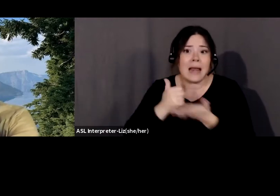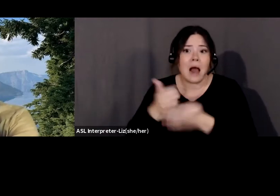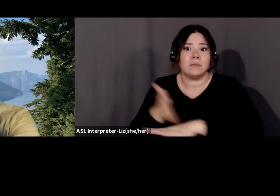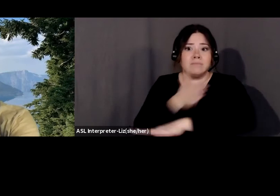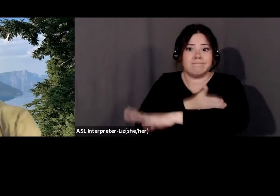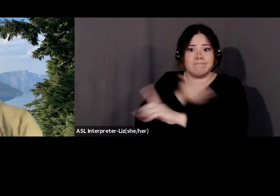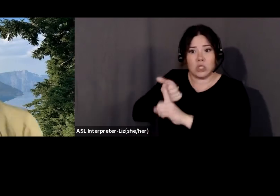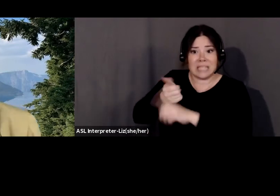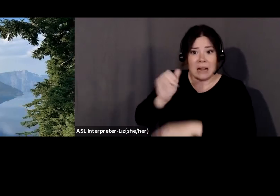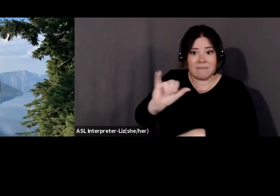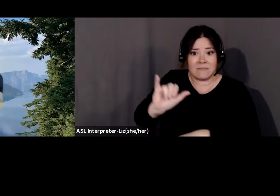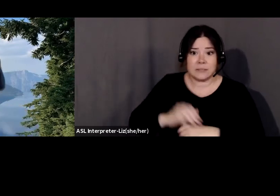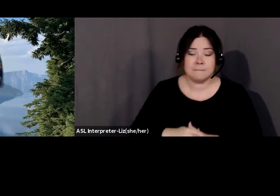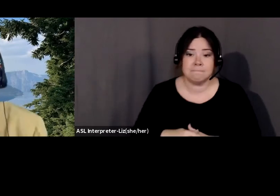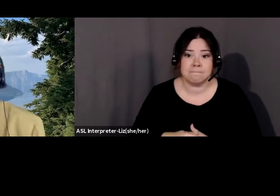yourself.